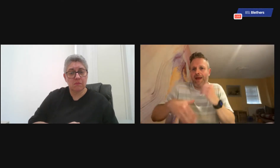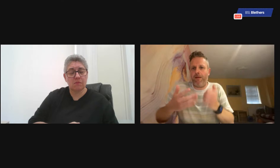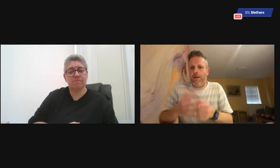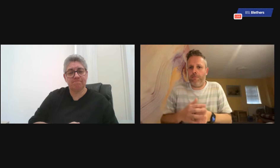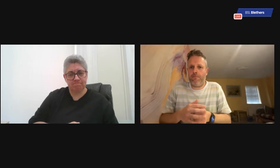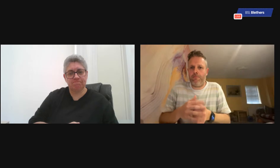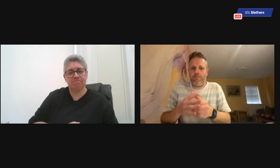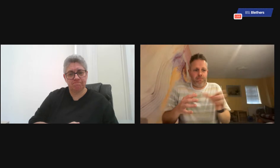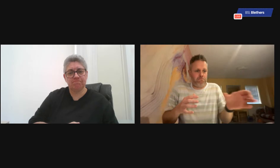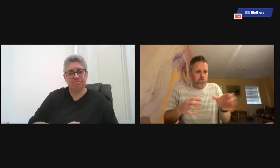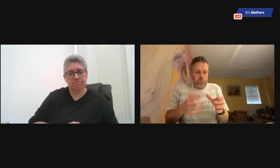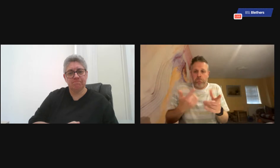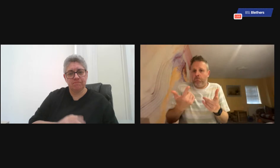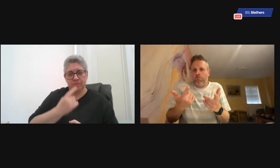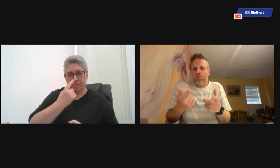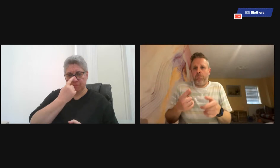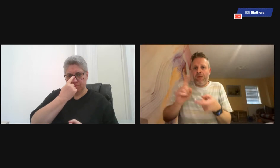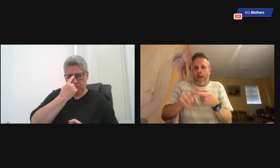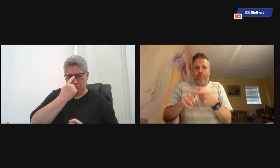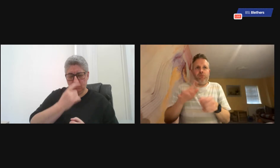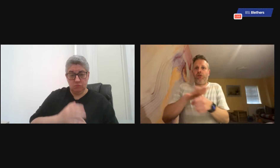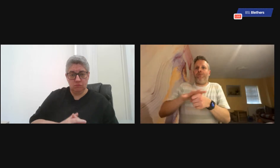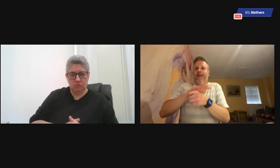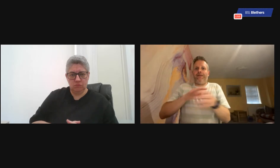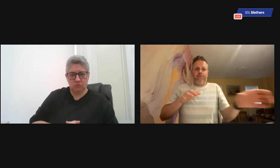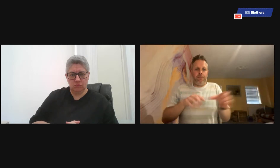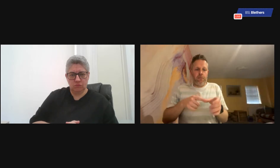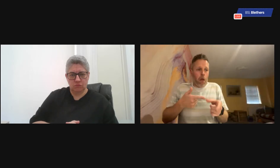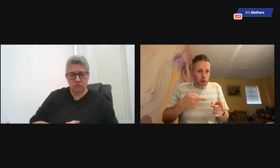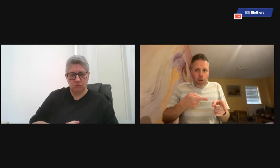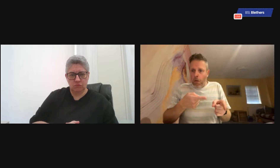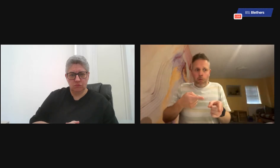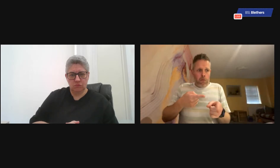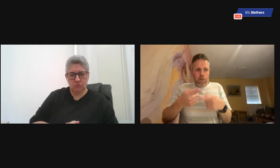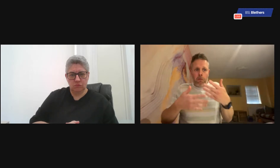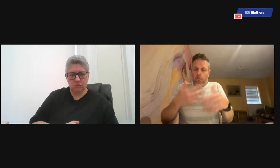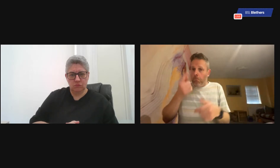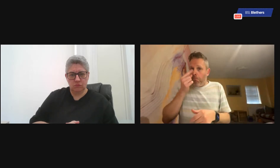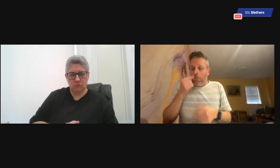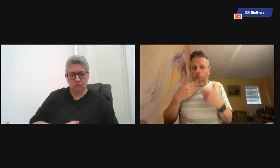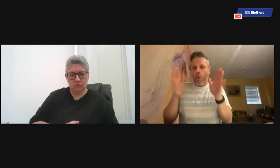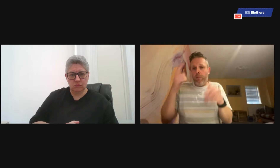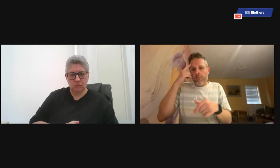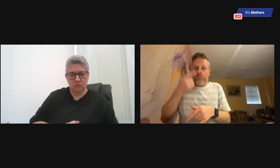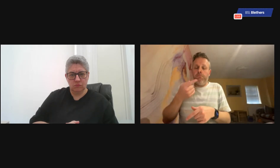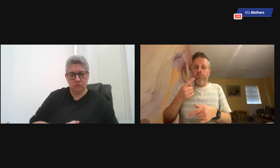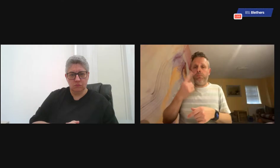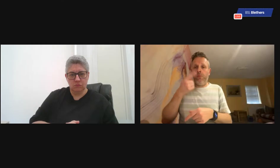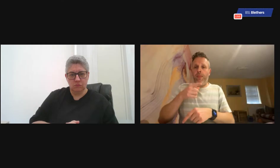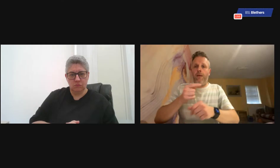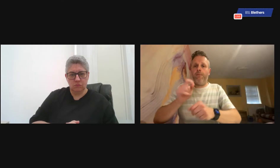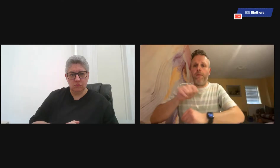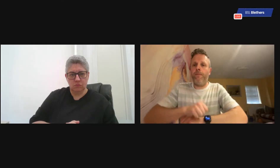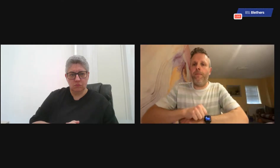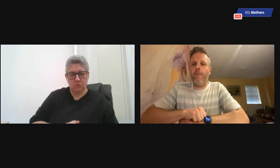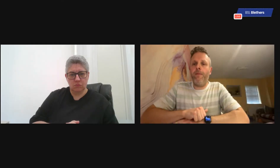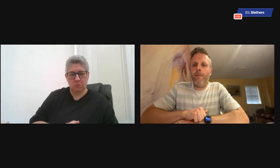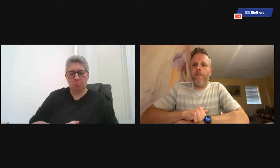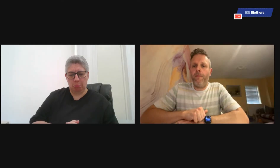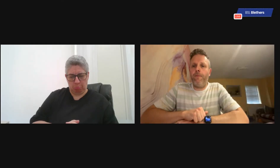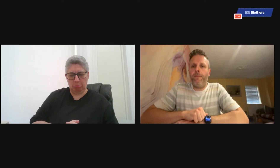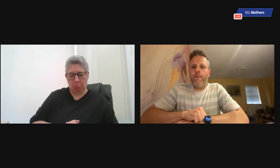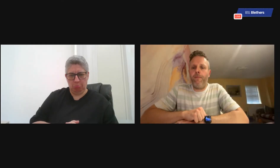out adopting if that possibility occurred. I'd never say never. It would depend